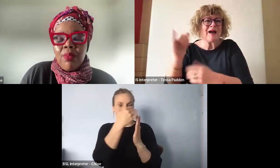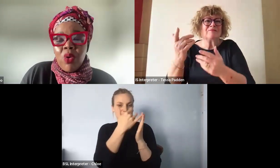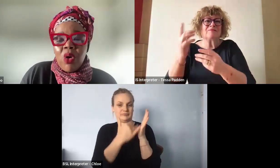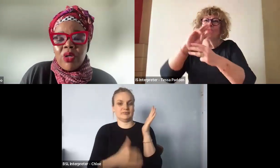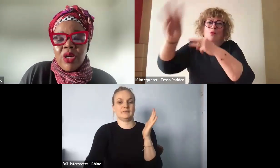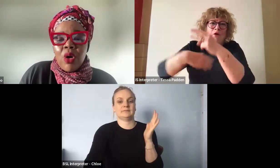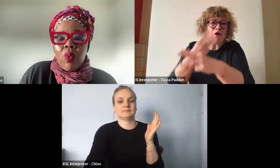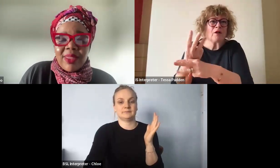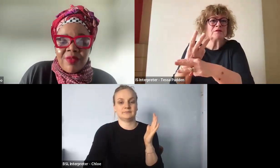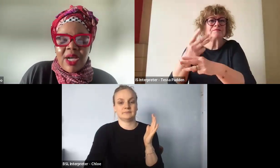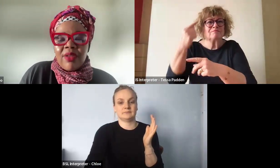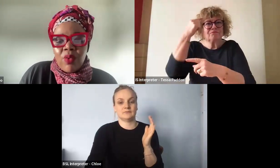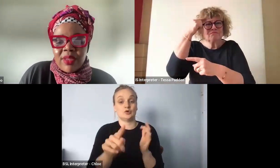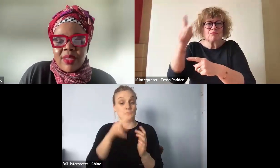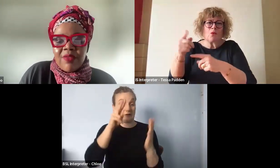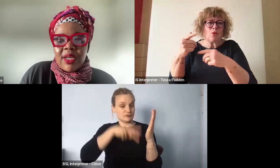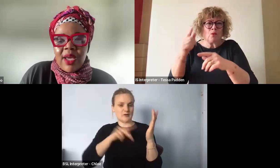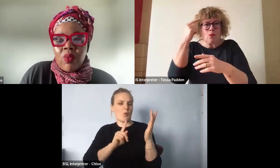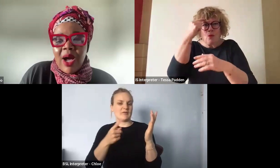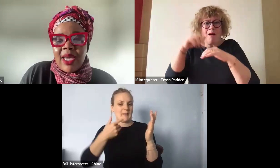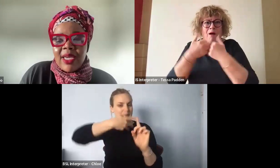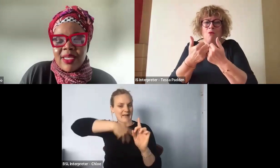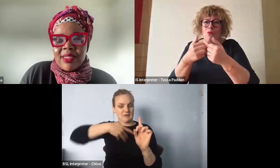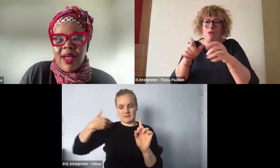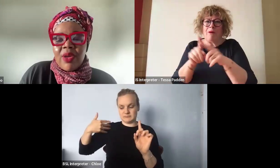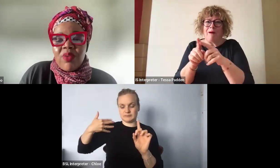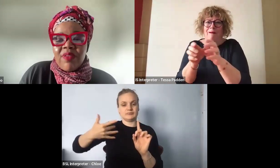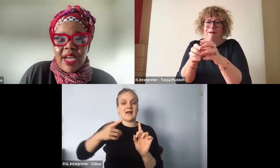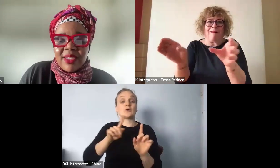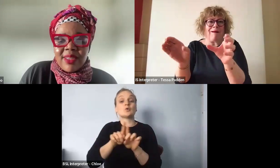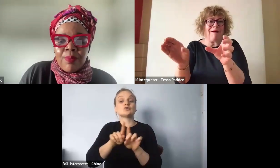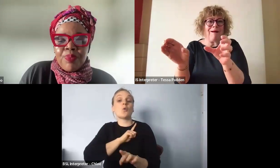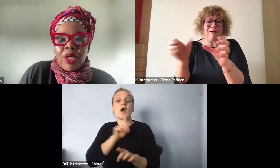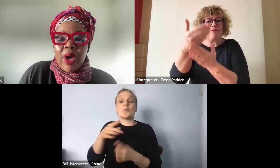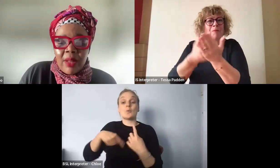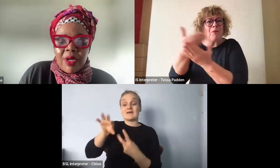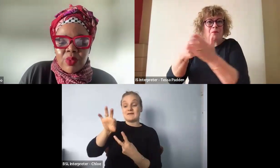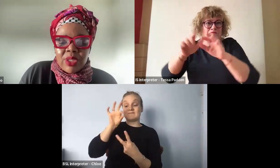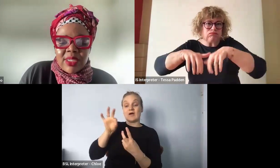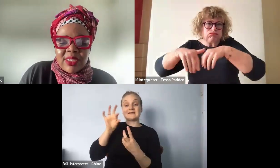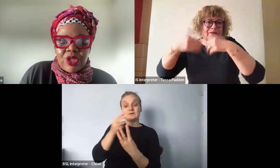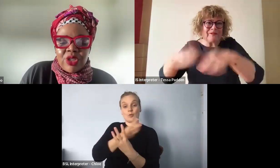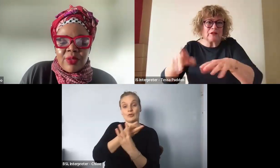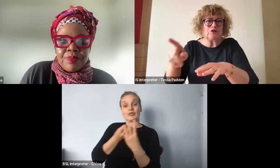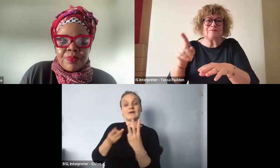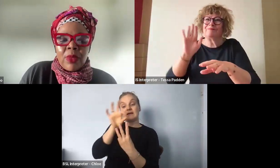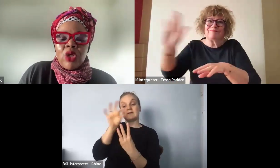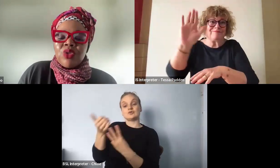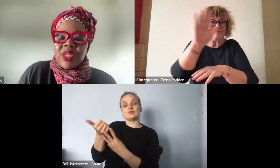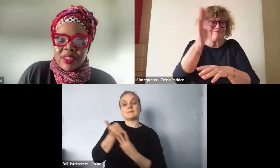read more on what they've done, the work that they've done, and why it is that we've invited them to help us with this